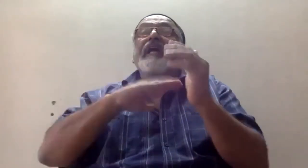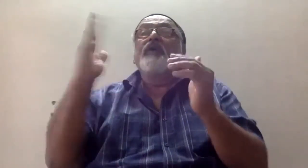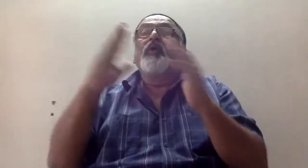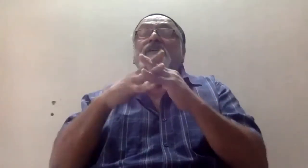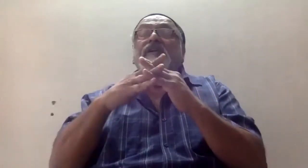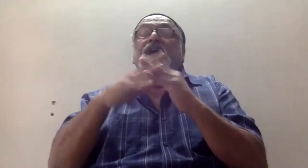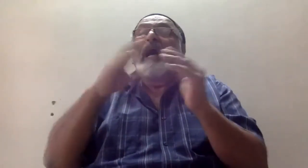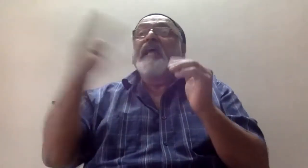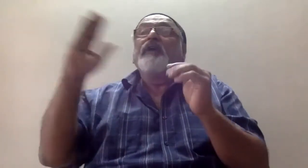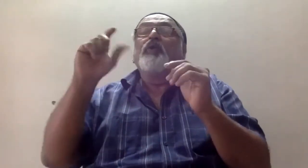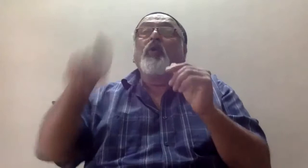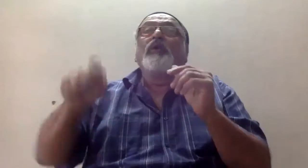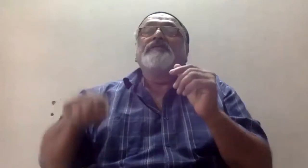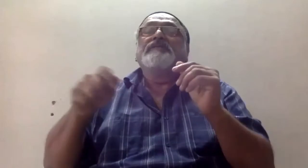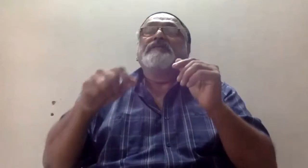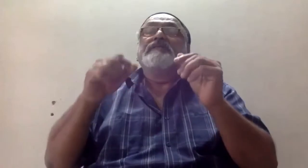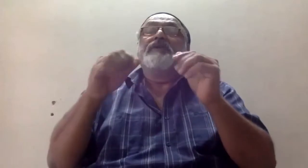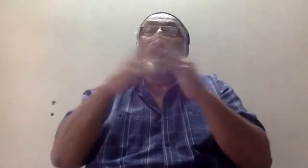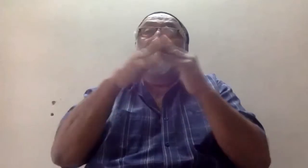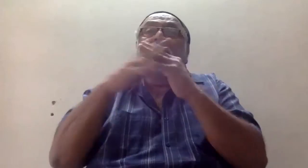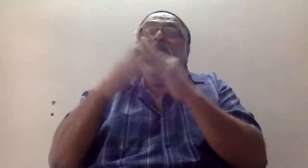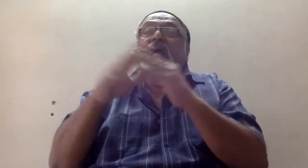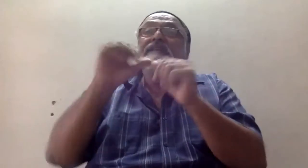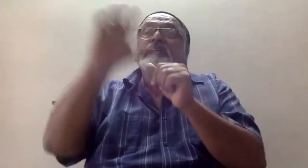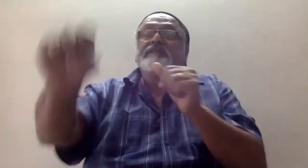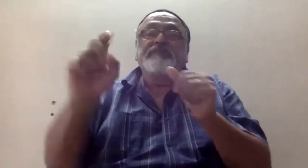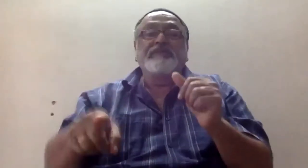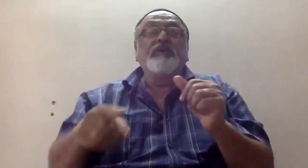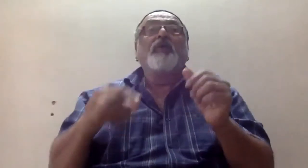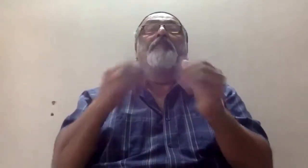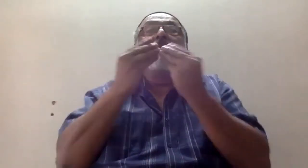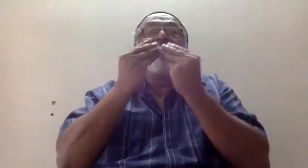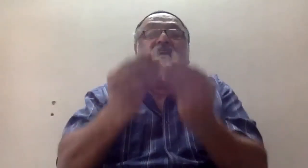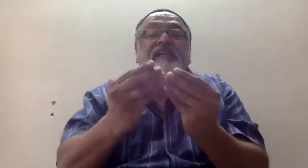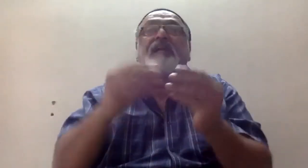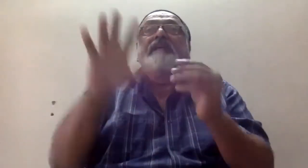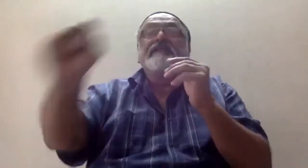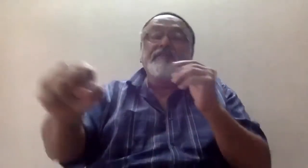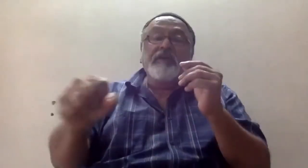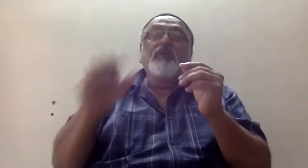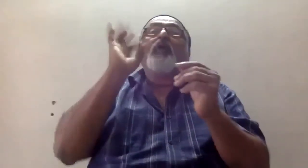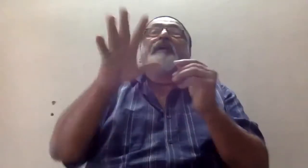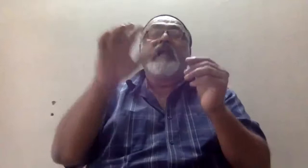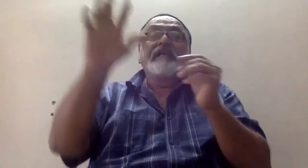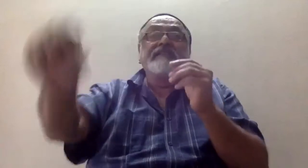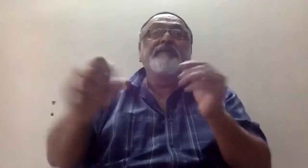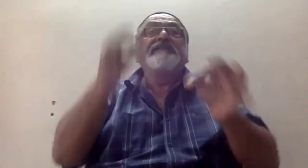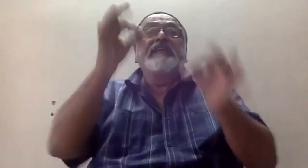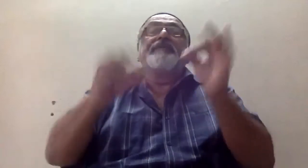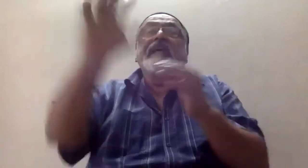and various judgments could be made accessible, compliant with the ICT standard. I hope all of you are aware of the new